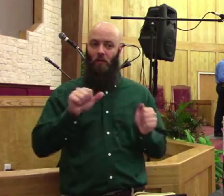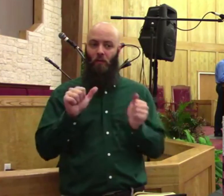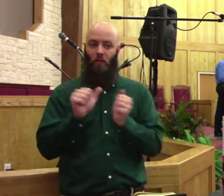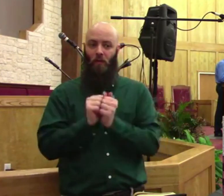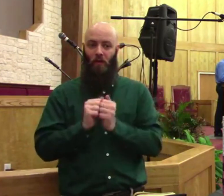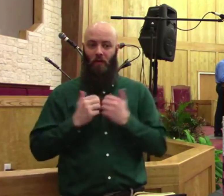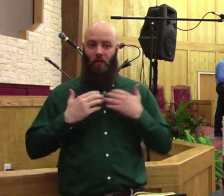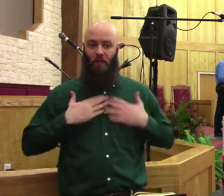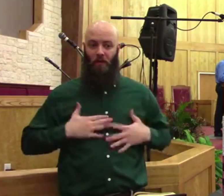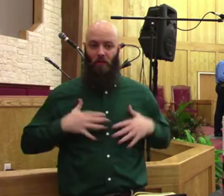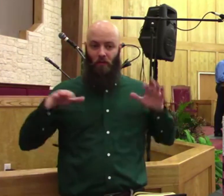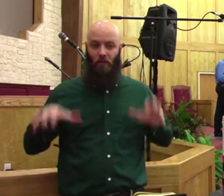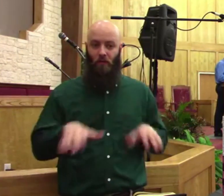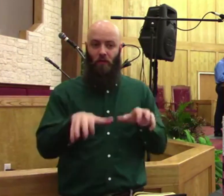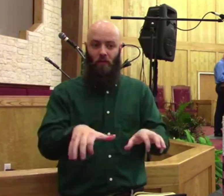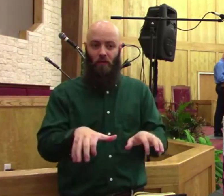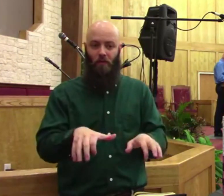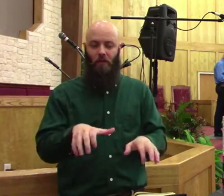physical